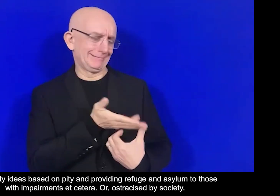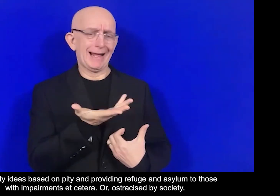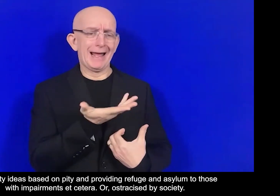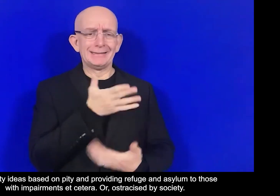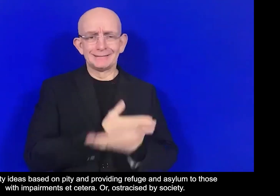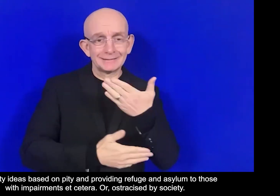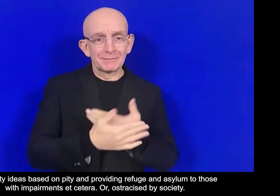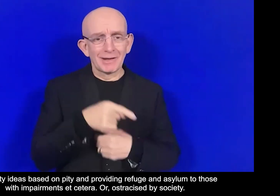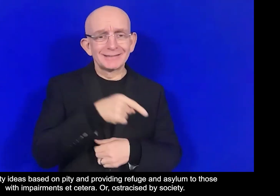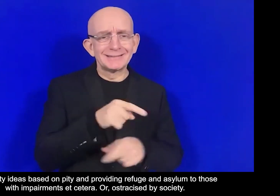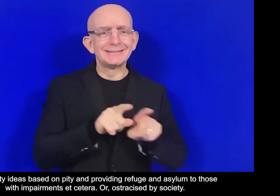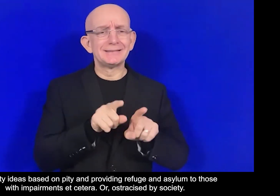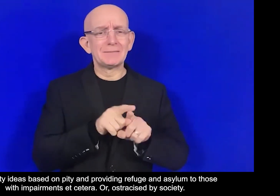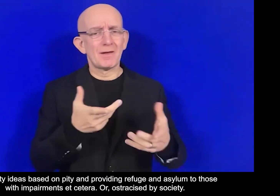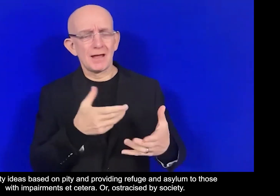ostracized by society.